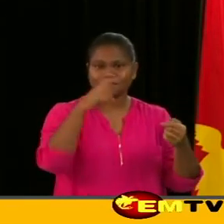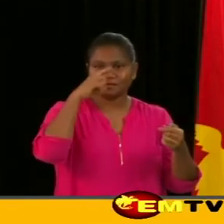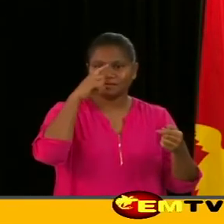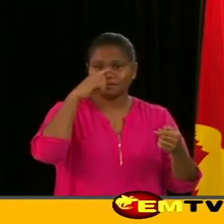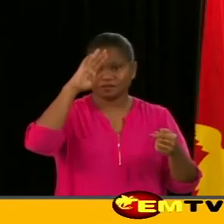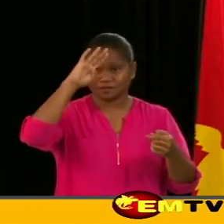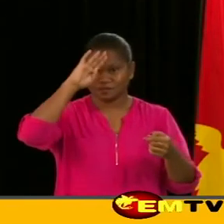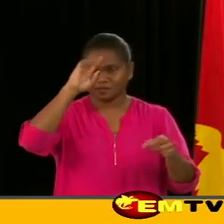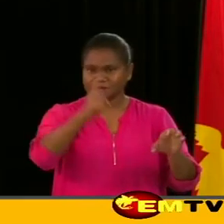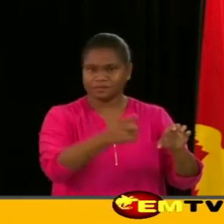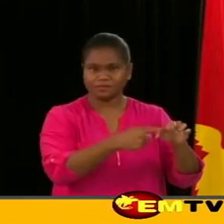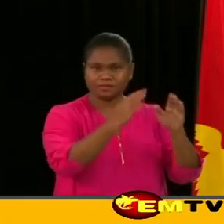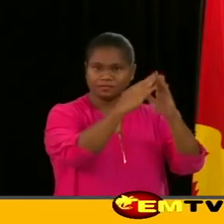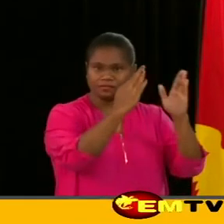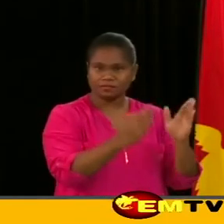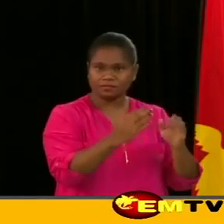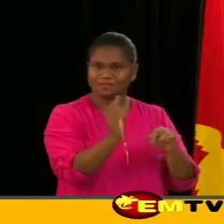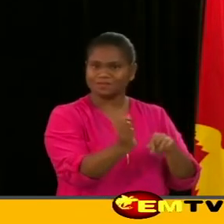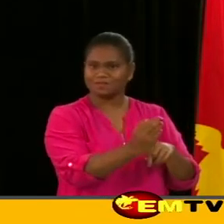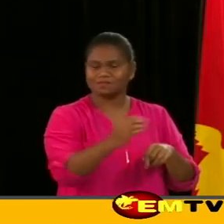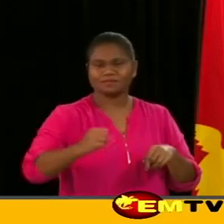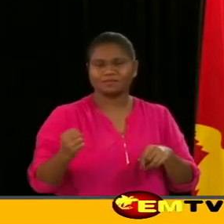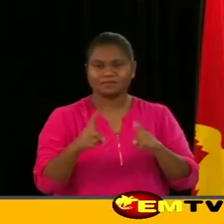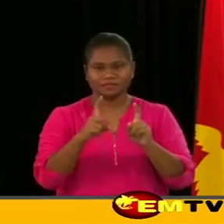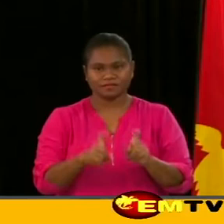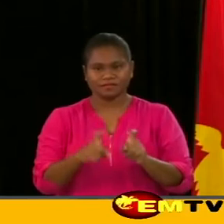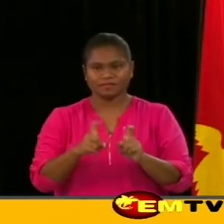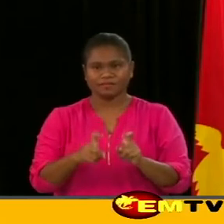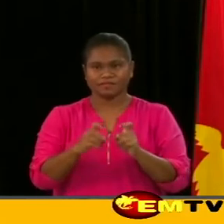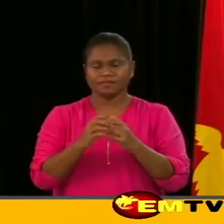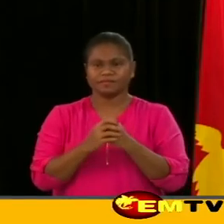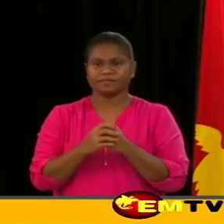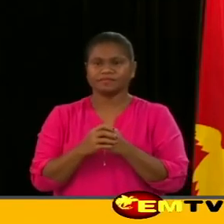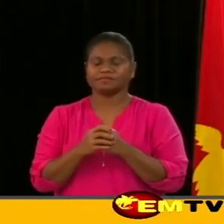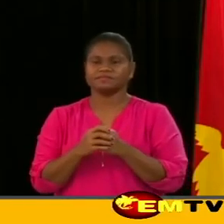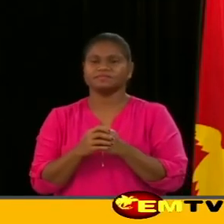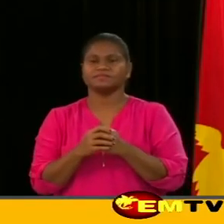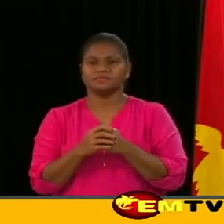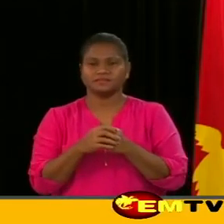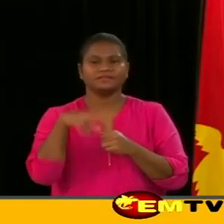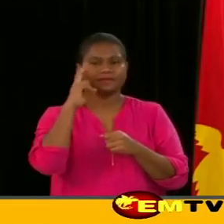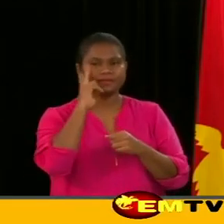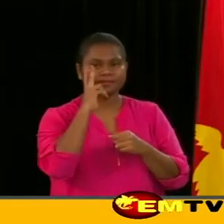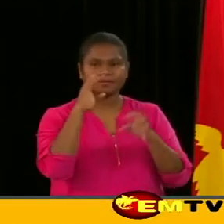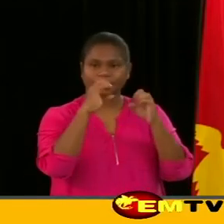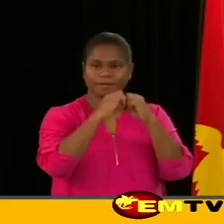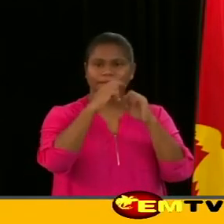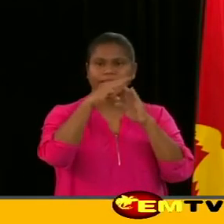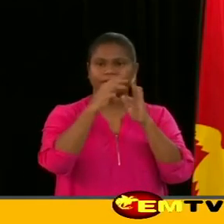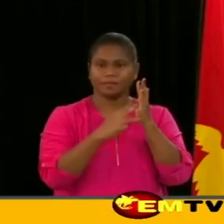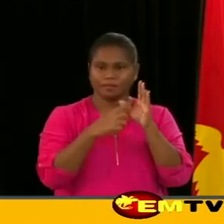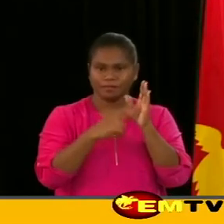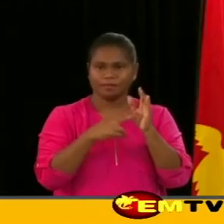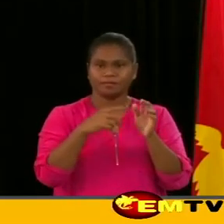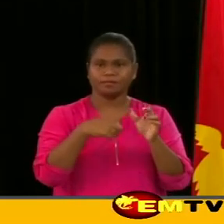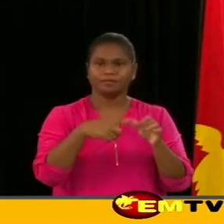isolation purposes for COVID 19 suspected cases or confirmed cases, the Bumana Immigration